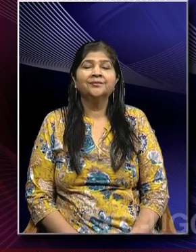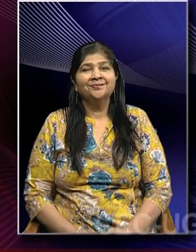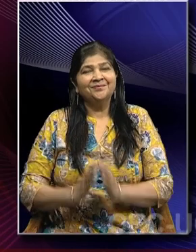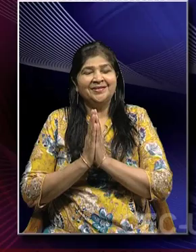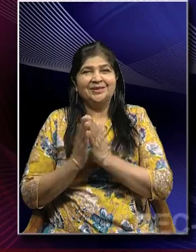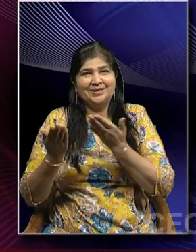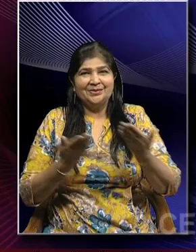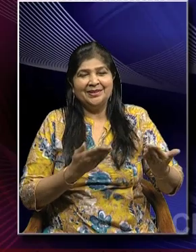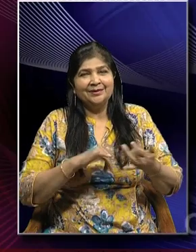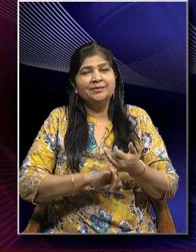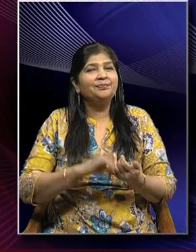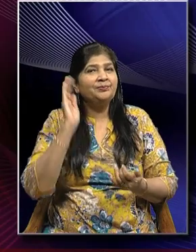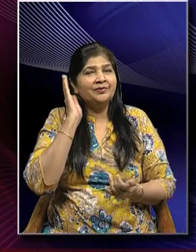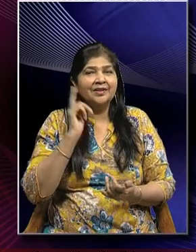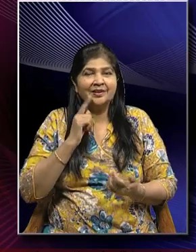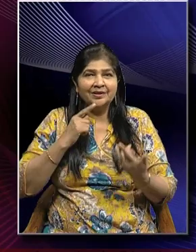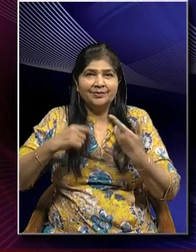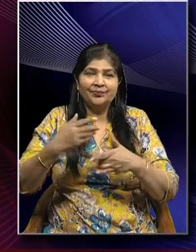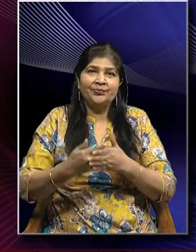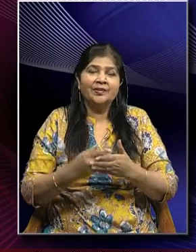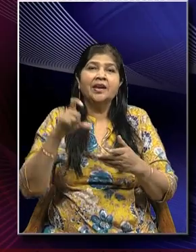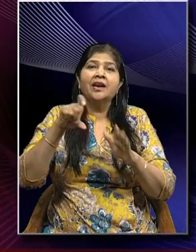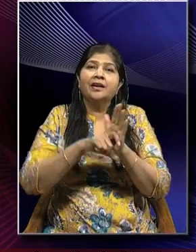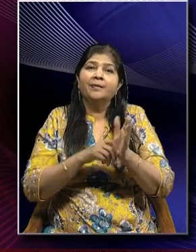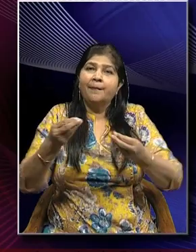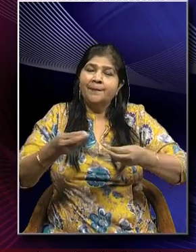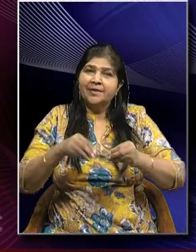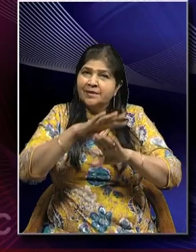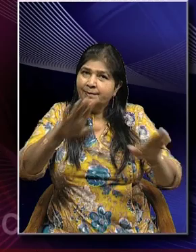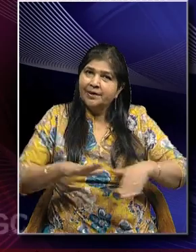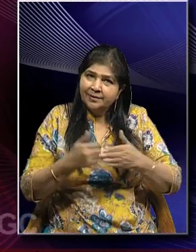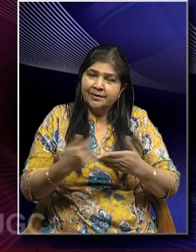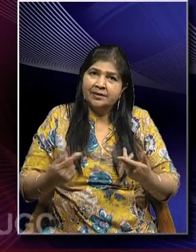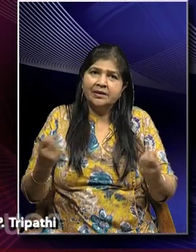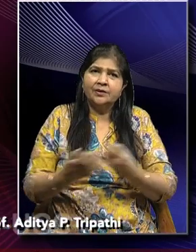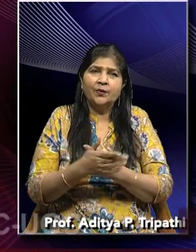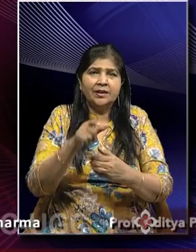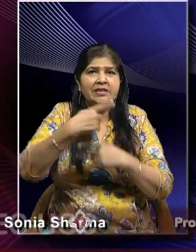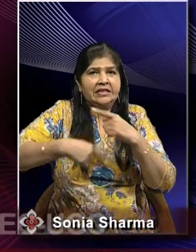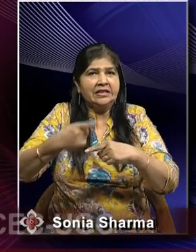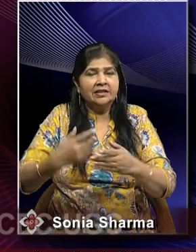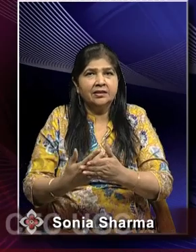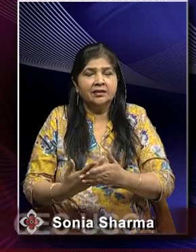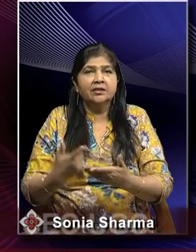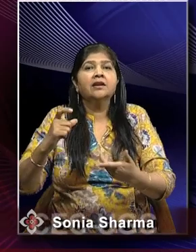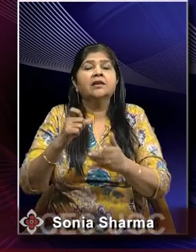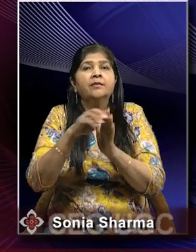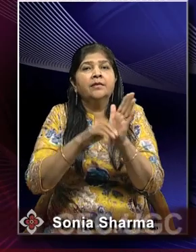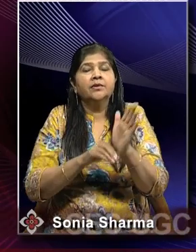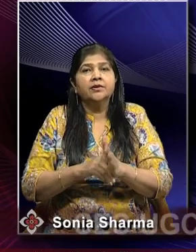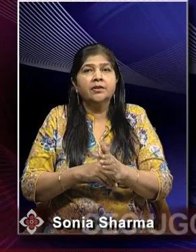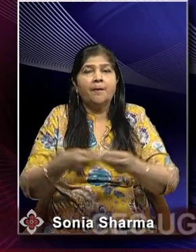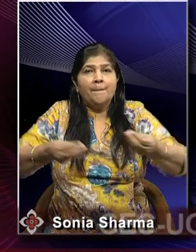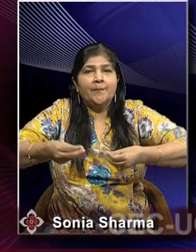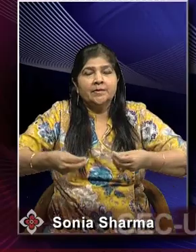Hello viewers, welcome to our lecture series on contemporary issues in business and management, and in this very series of contemporary issues in business and